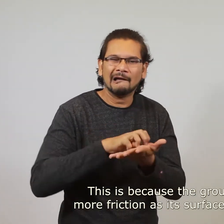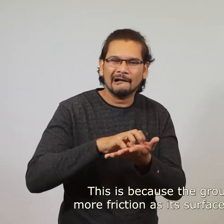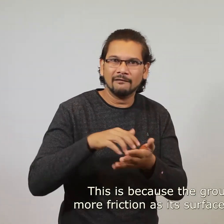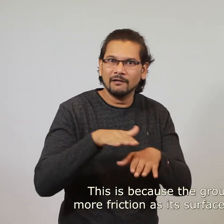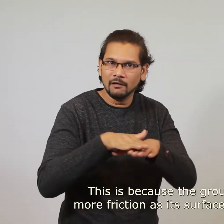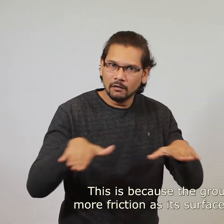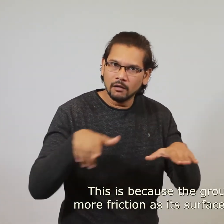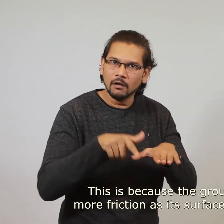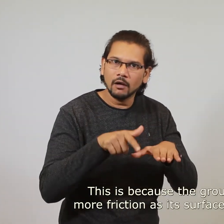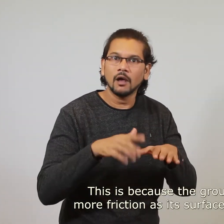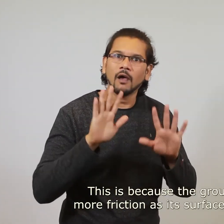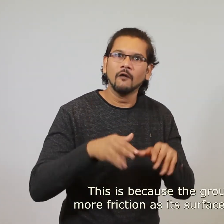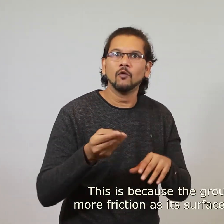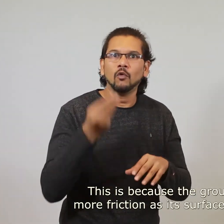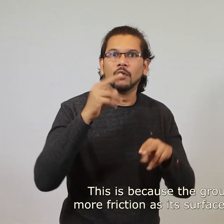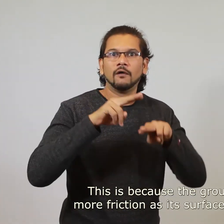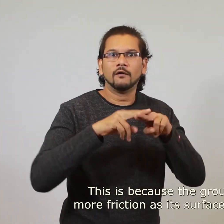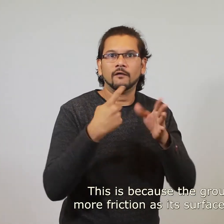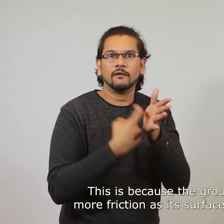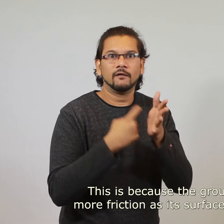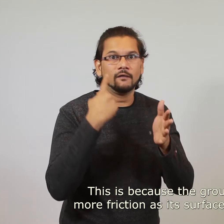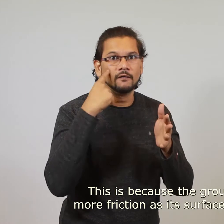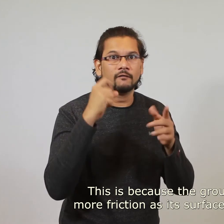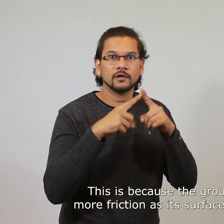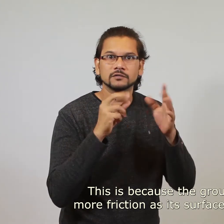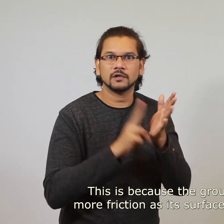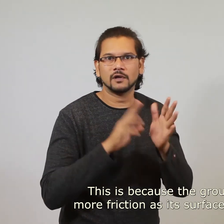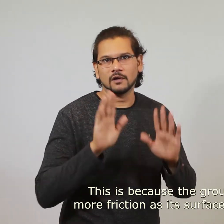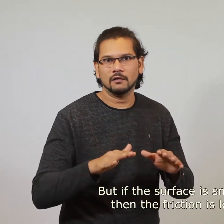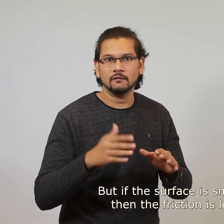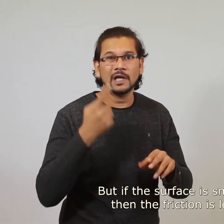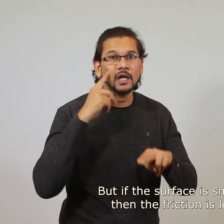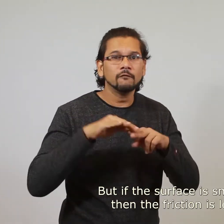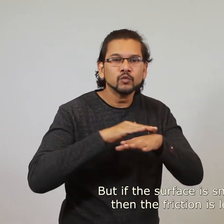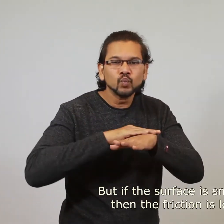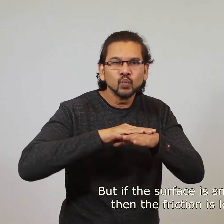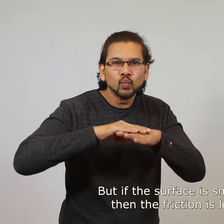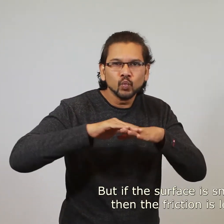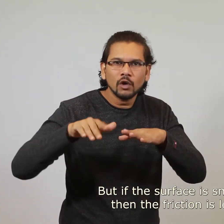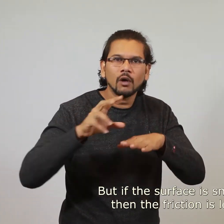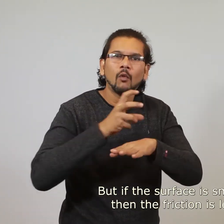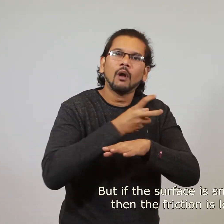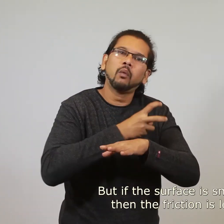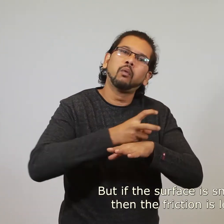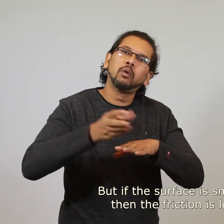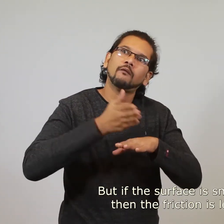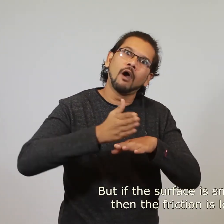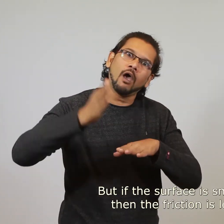This is because the ground has more friction as its surface is rough. But if the surface is